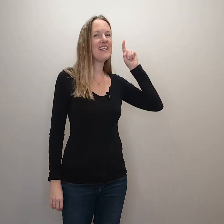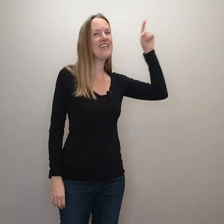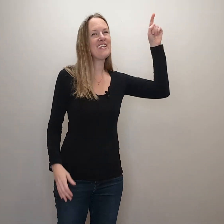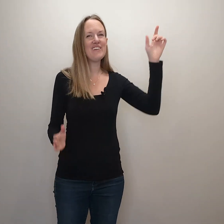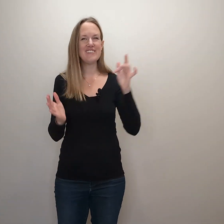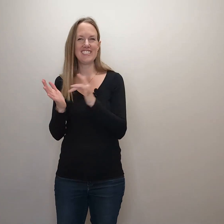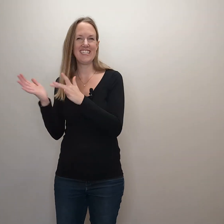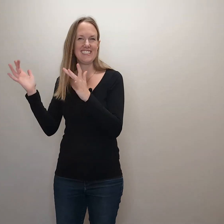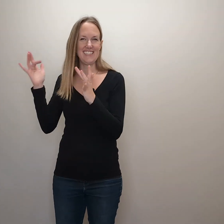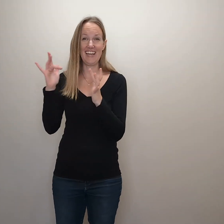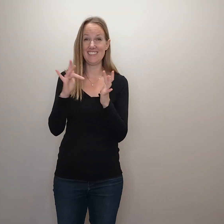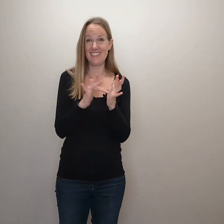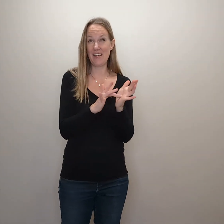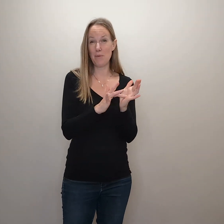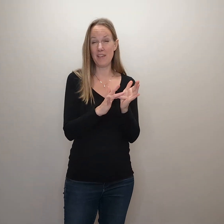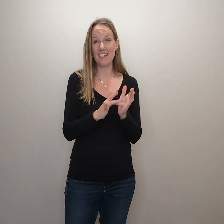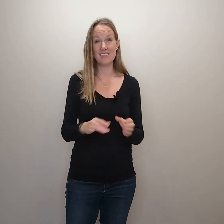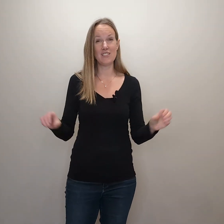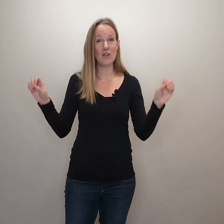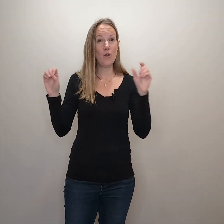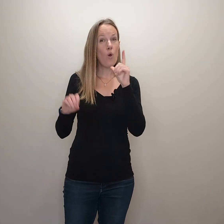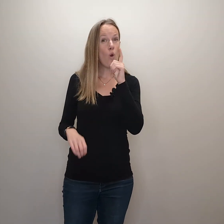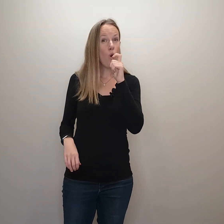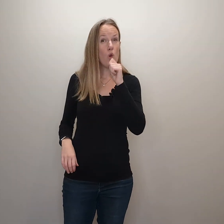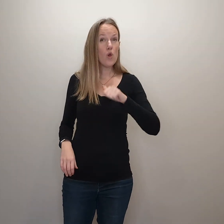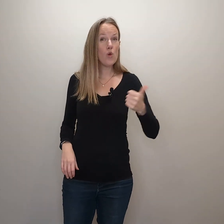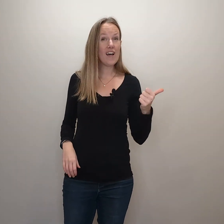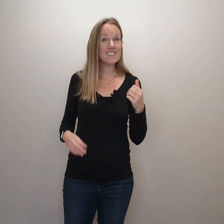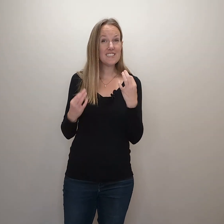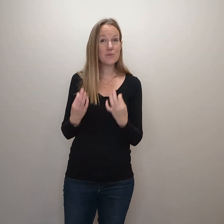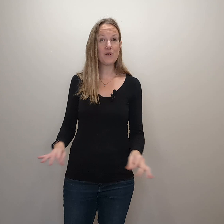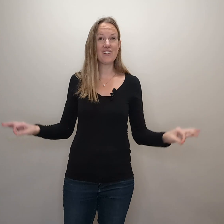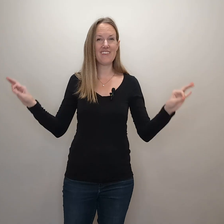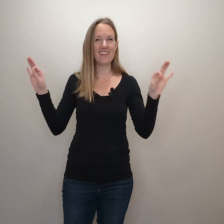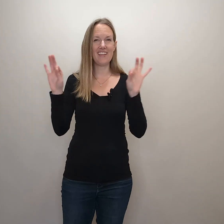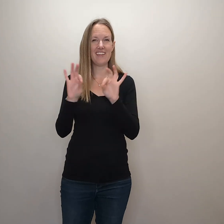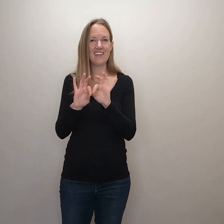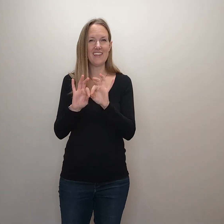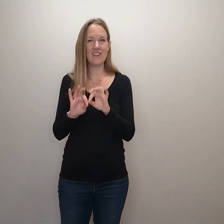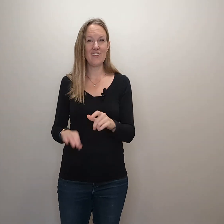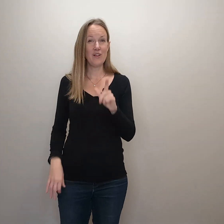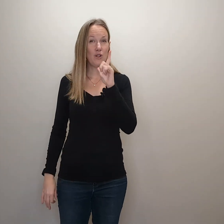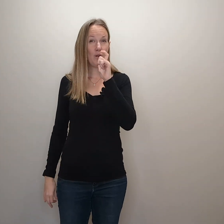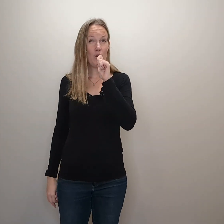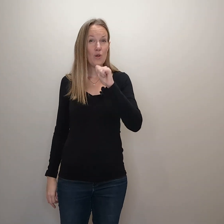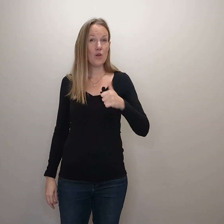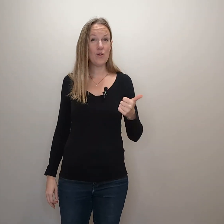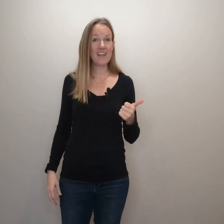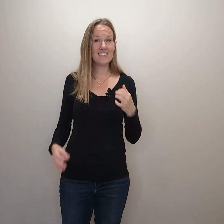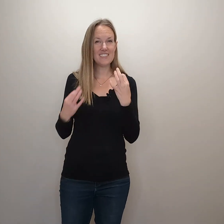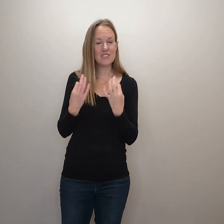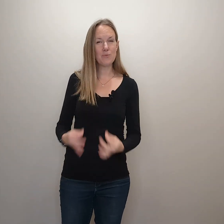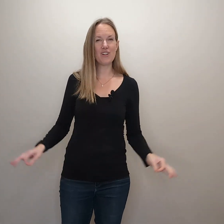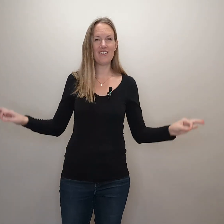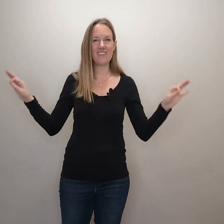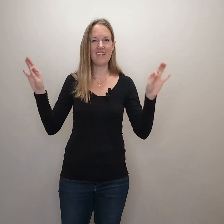only you, Jesus. And that repeats. Who else is worthy? Who else is